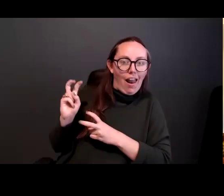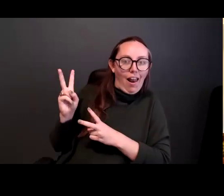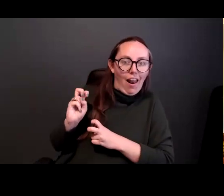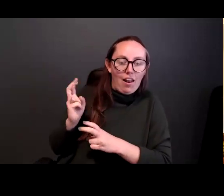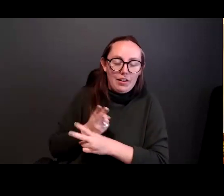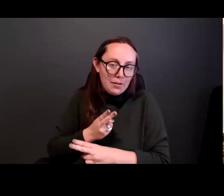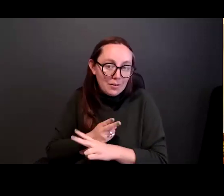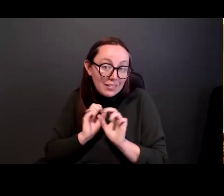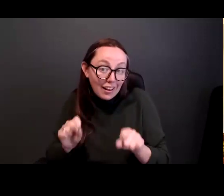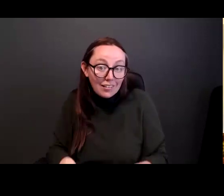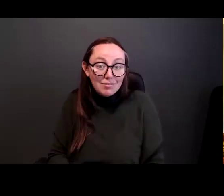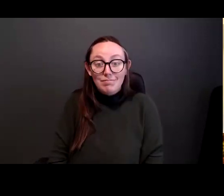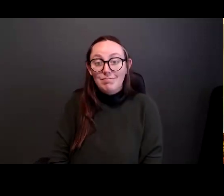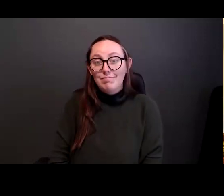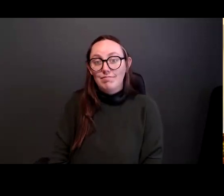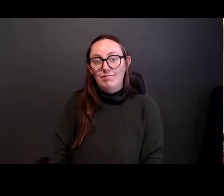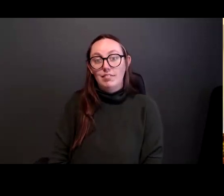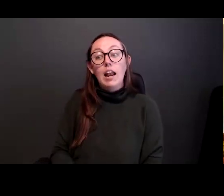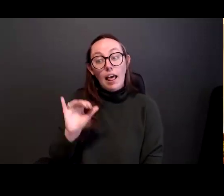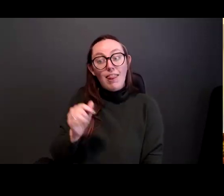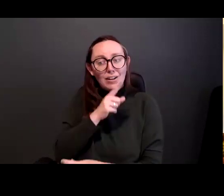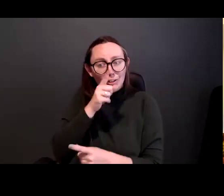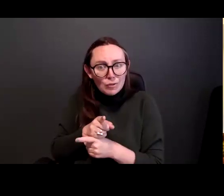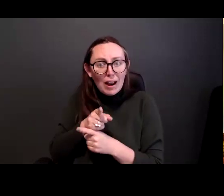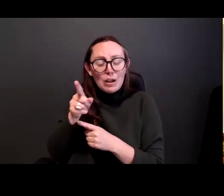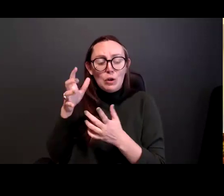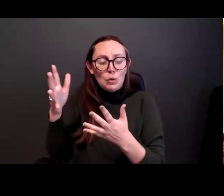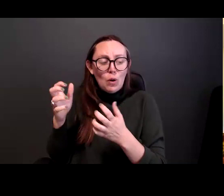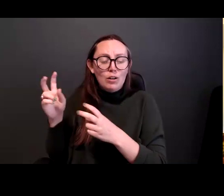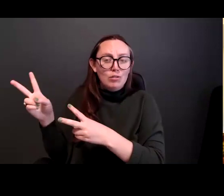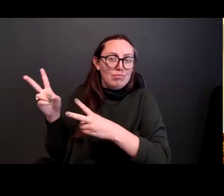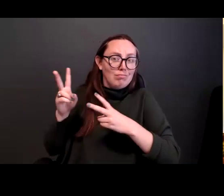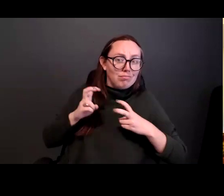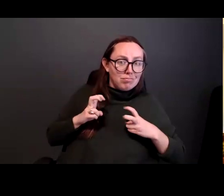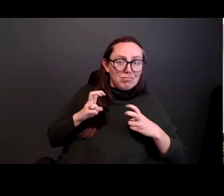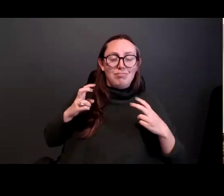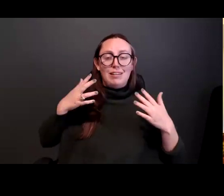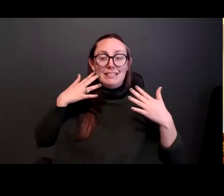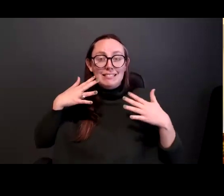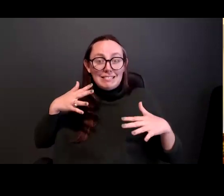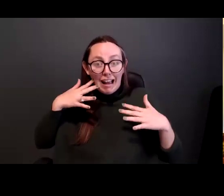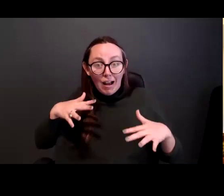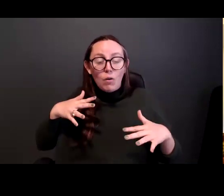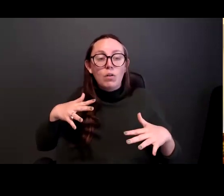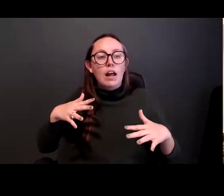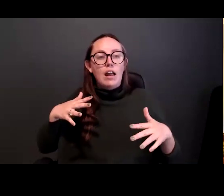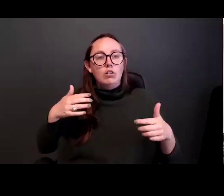and create a world that you're sort of telling this story.